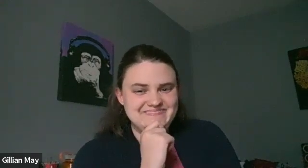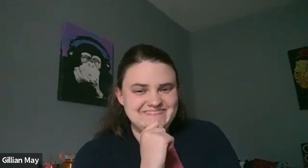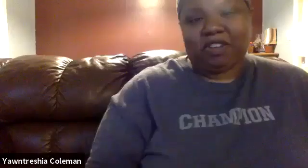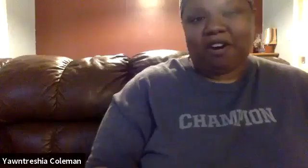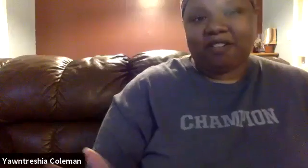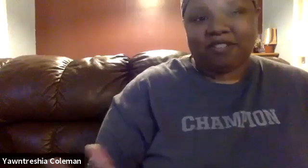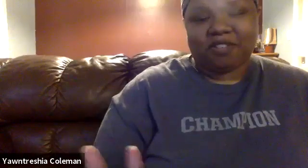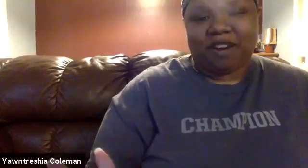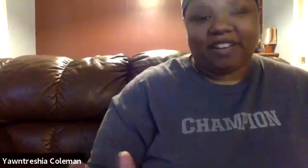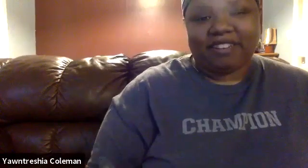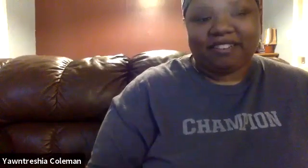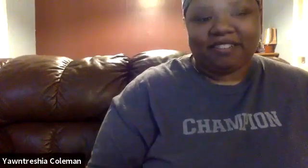Martial arts, karate.